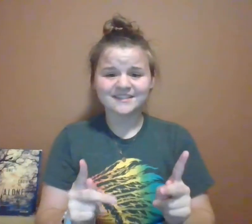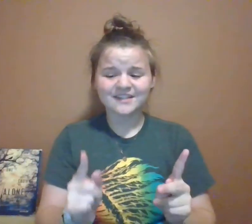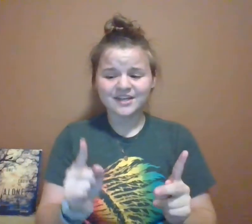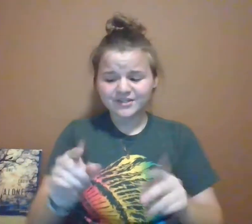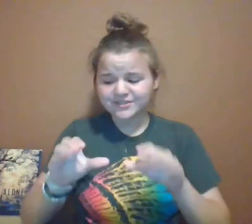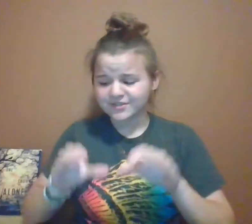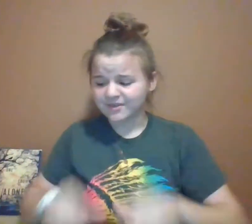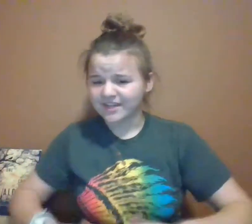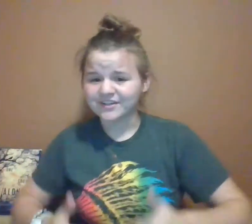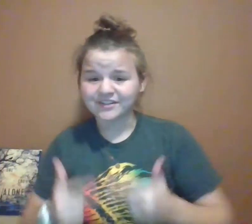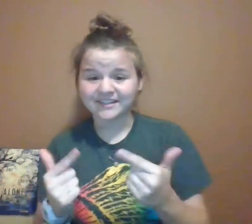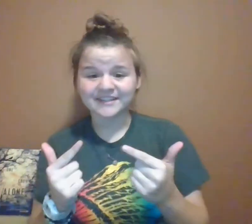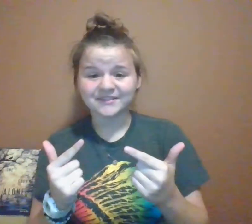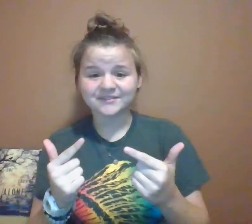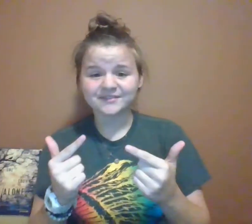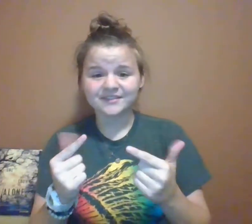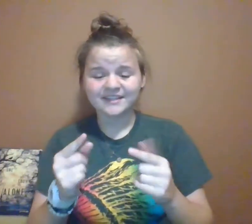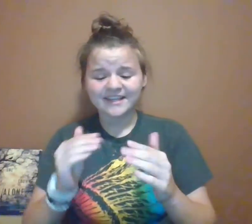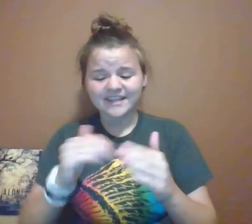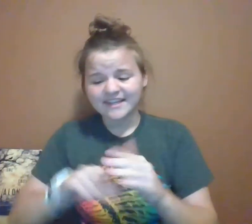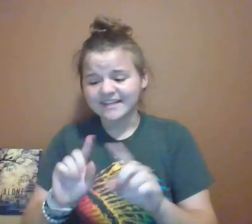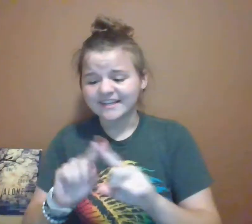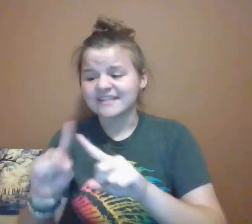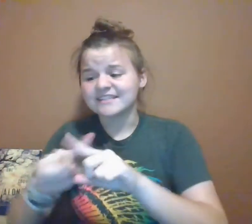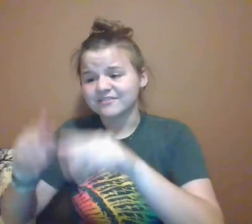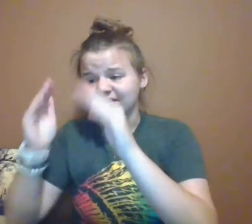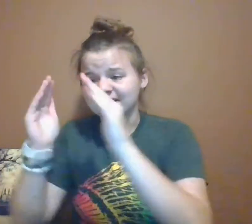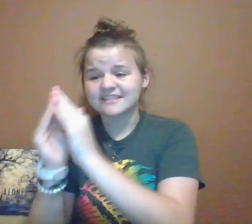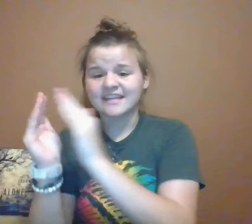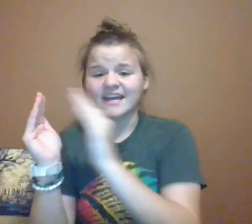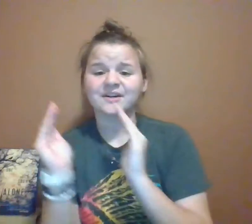so they could live in a different town.